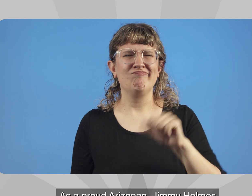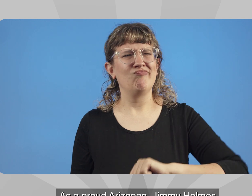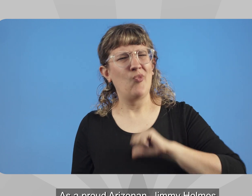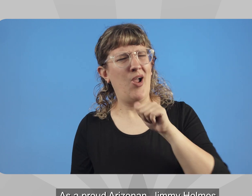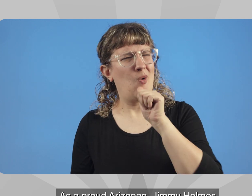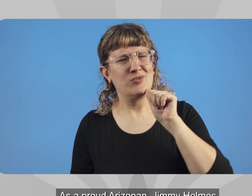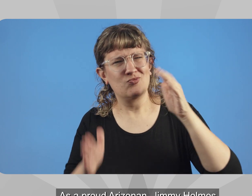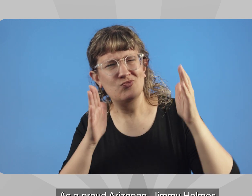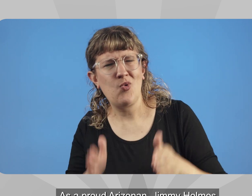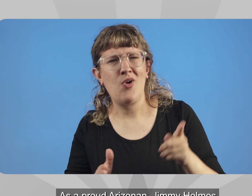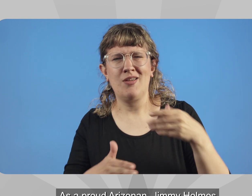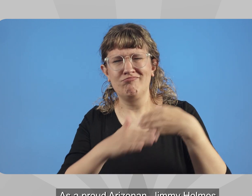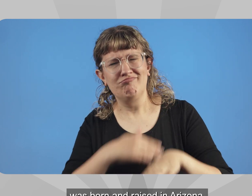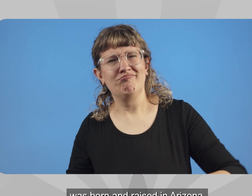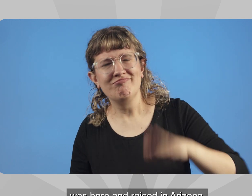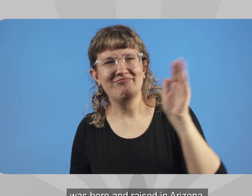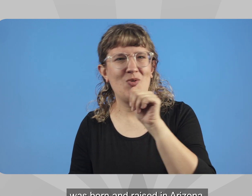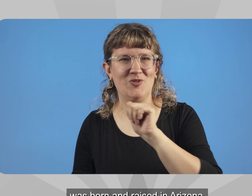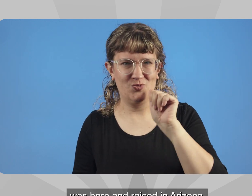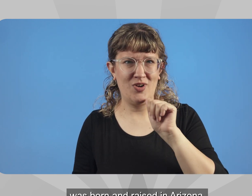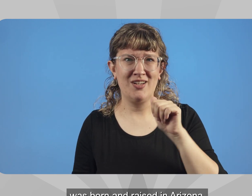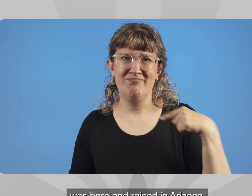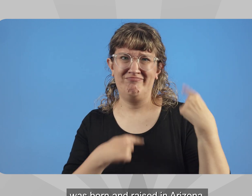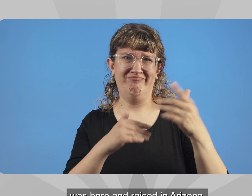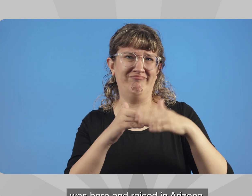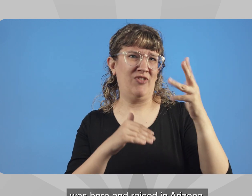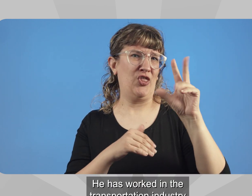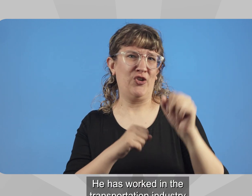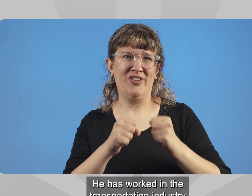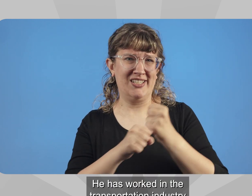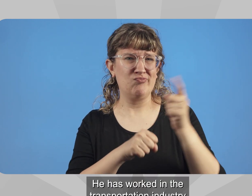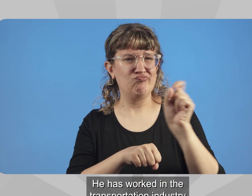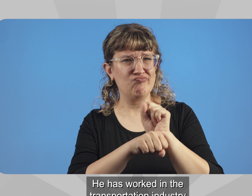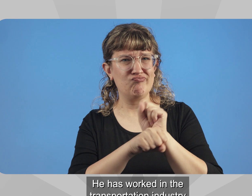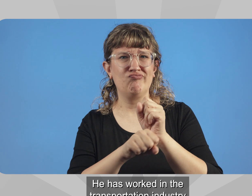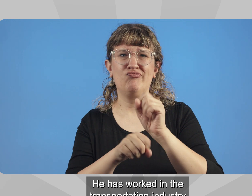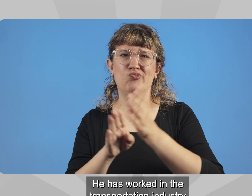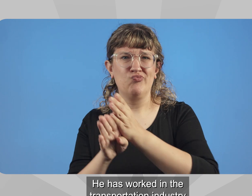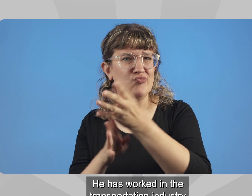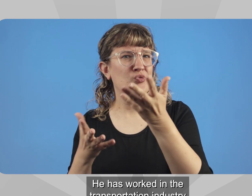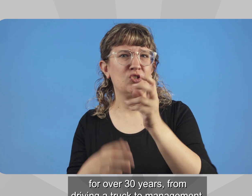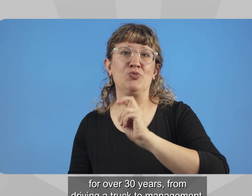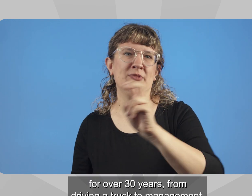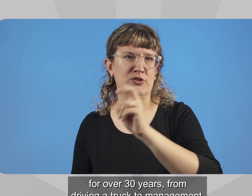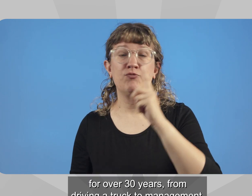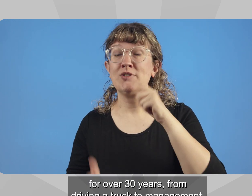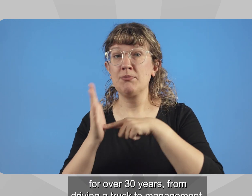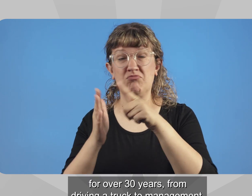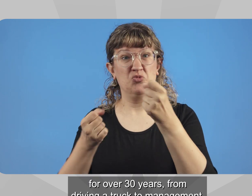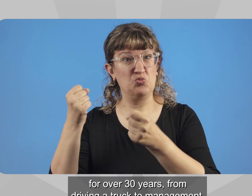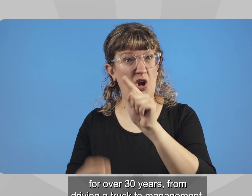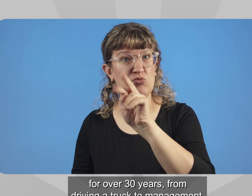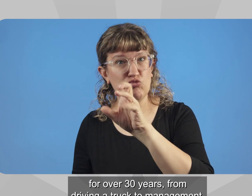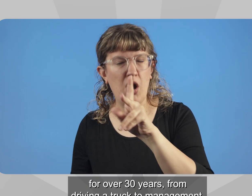Biography. As a proud Arizonan, Jimmy Holmes was born and raised in Arizona. He has worked in the transportation